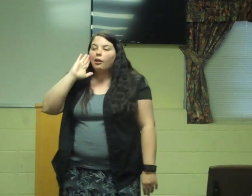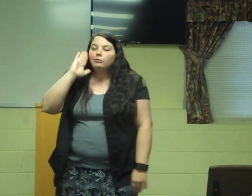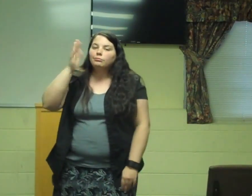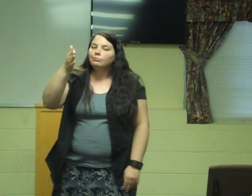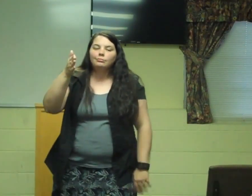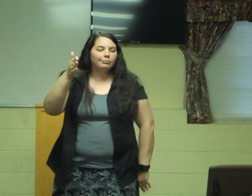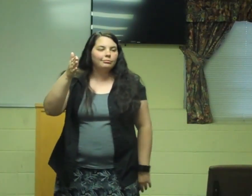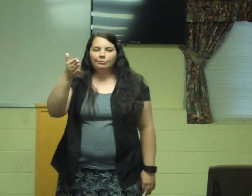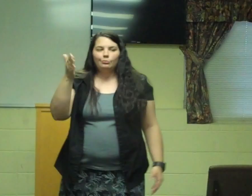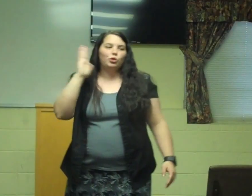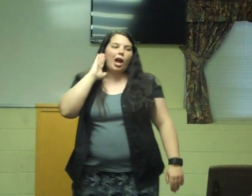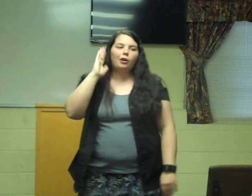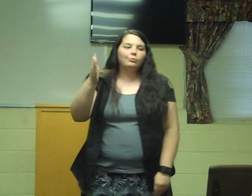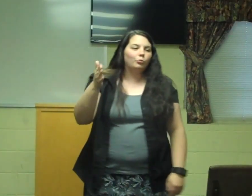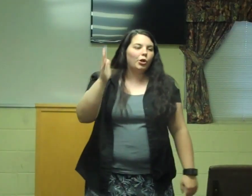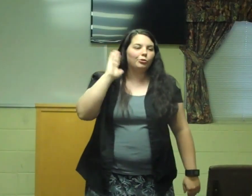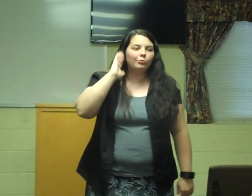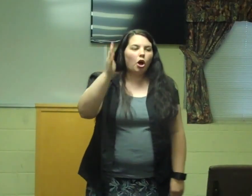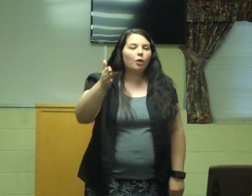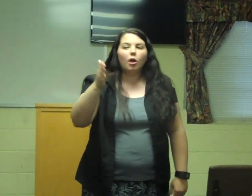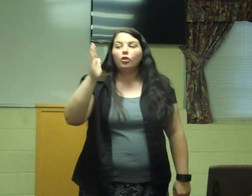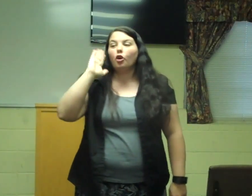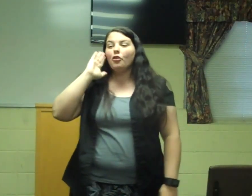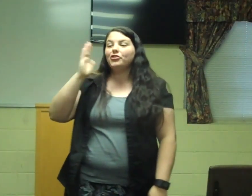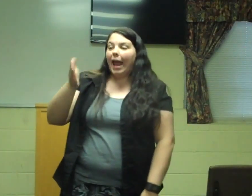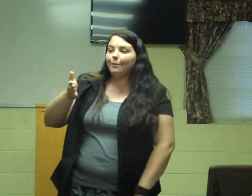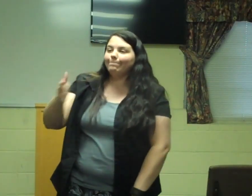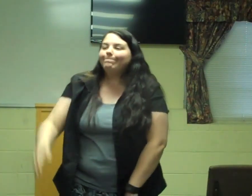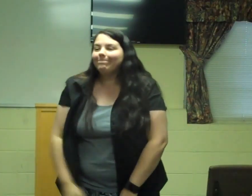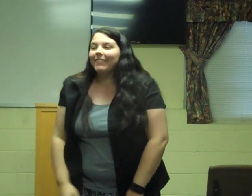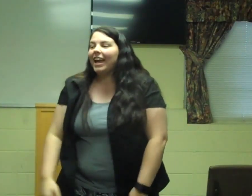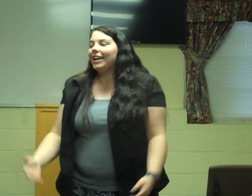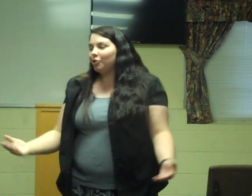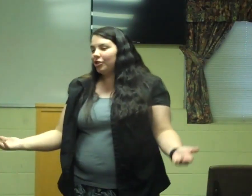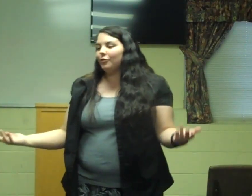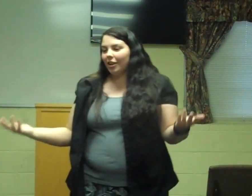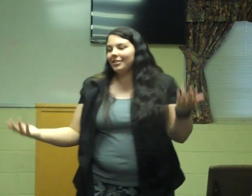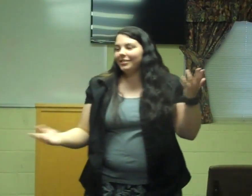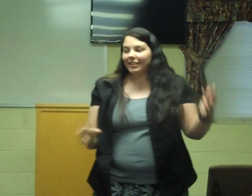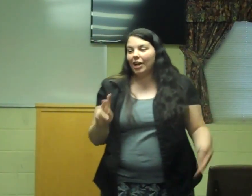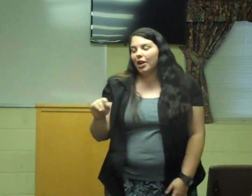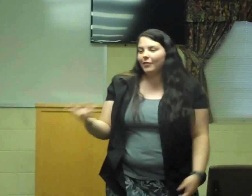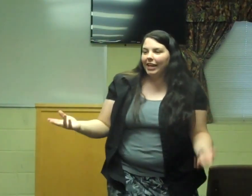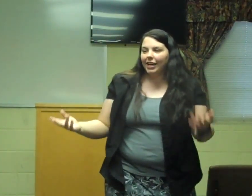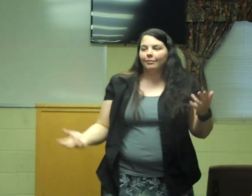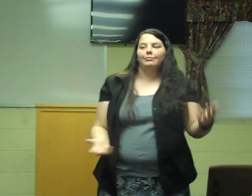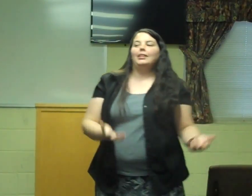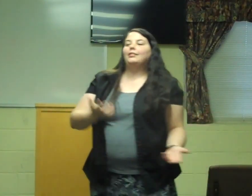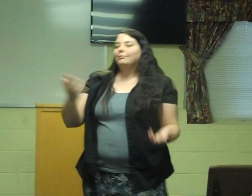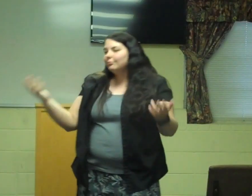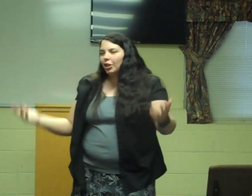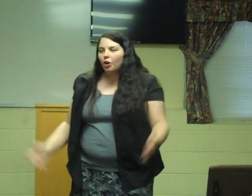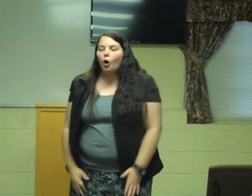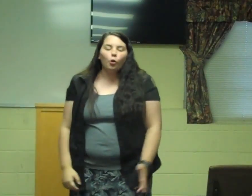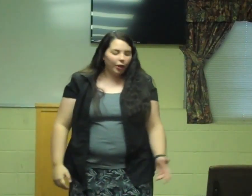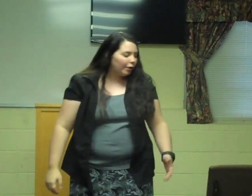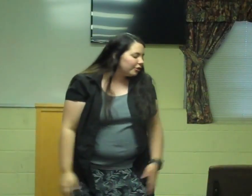shall, will. They're all the same. Just different. KJV, you know, old